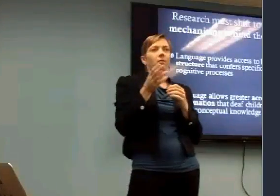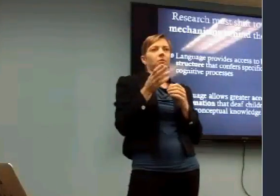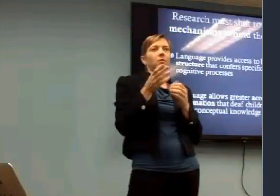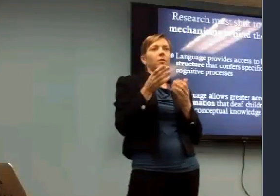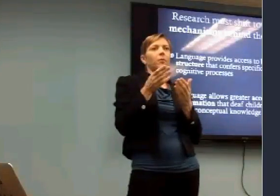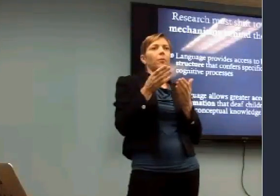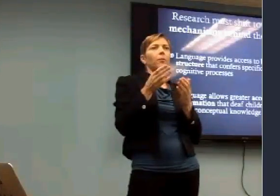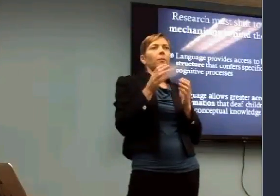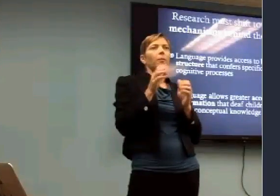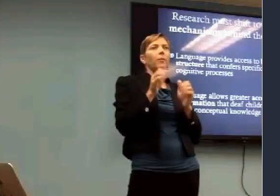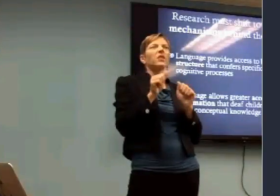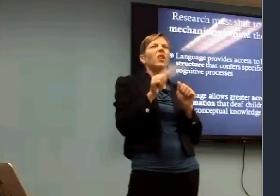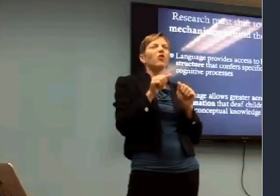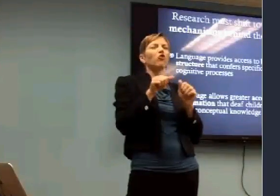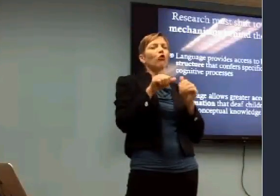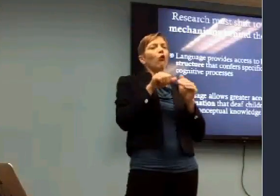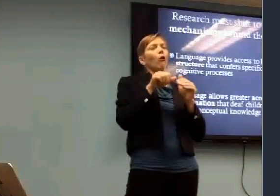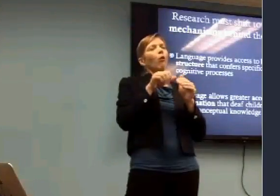and